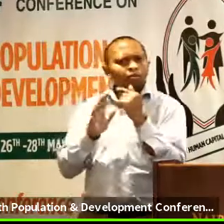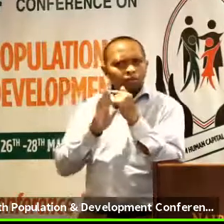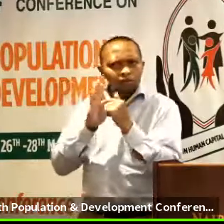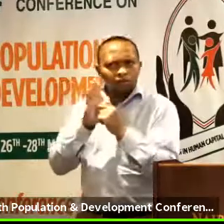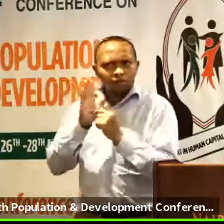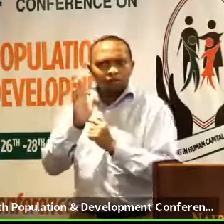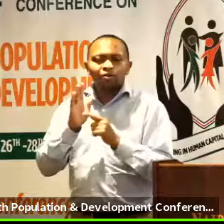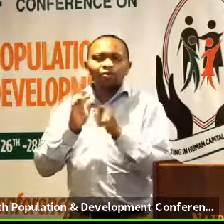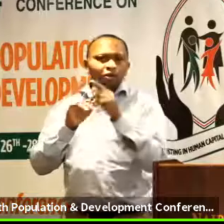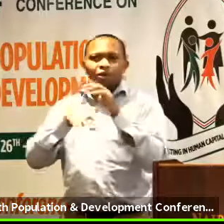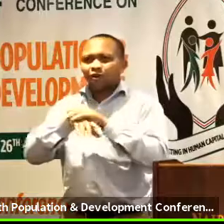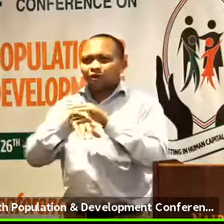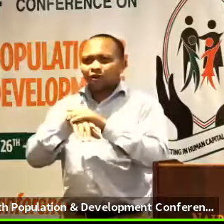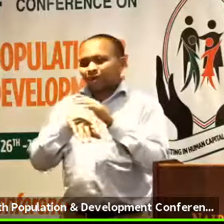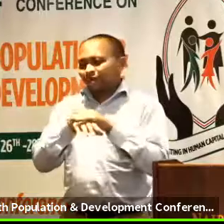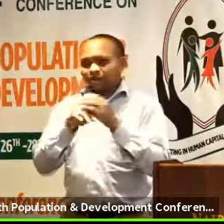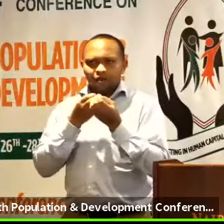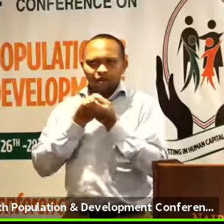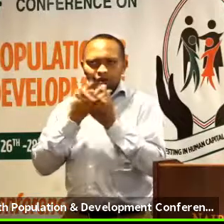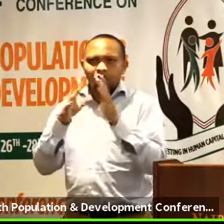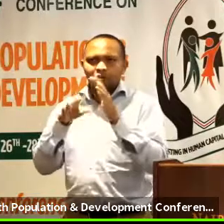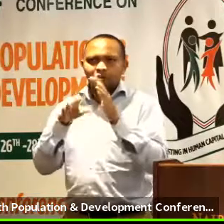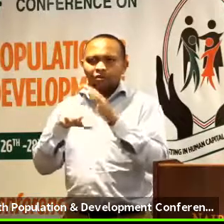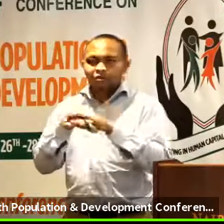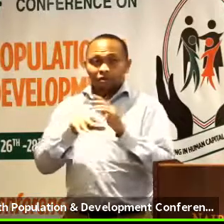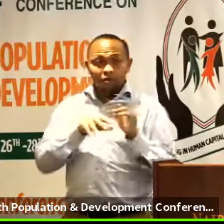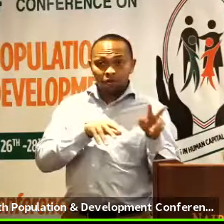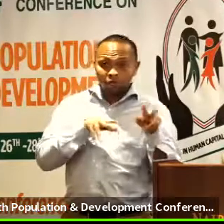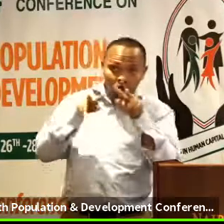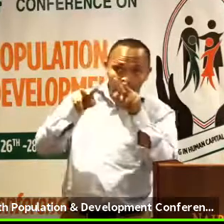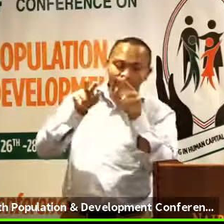your presentation. I saw it briefly.